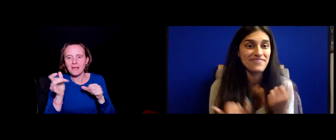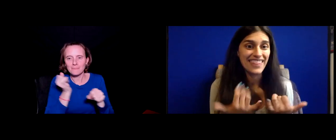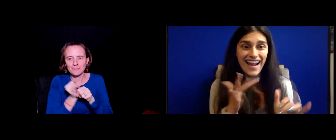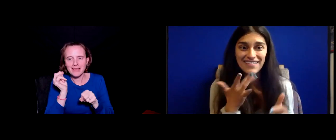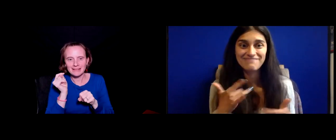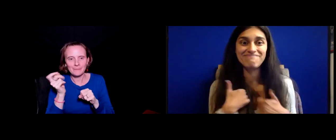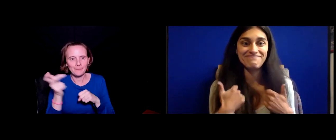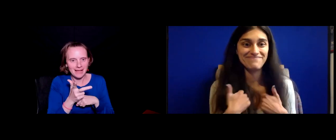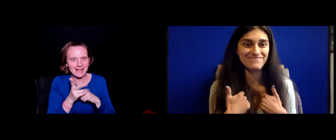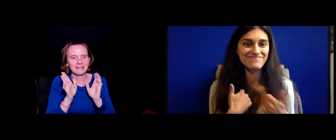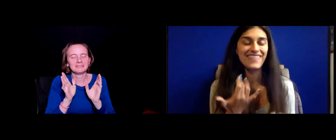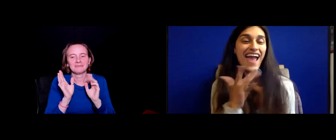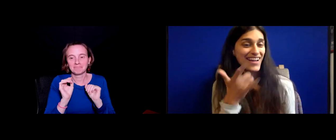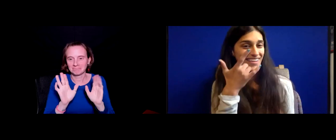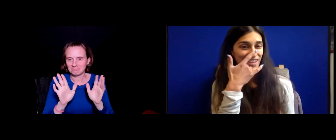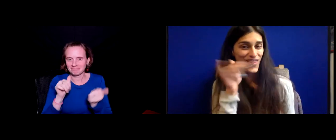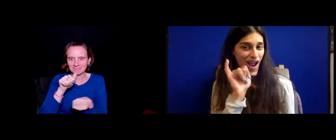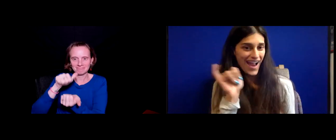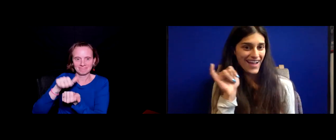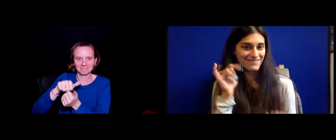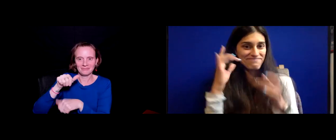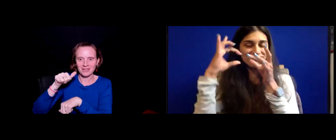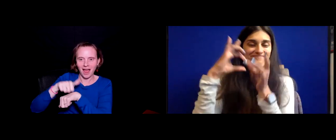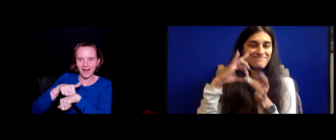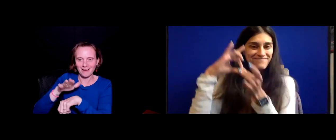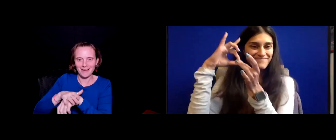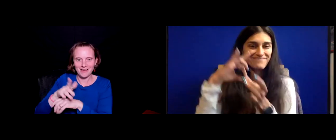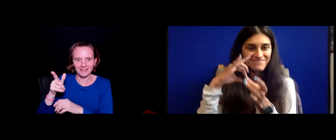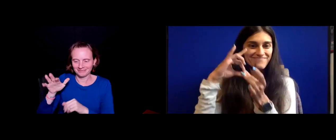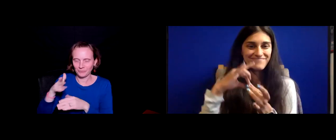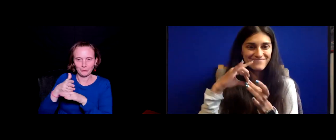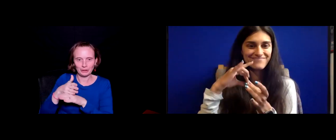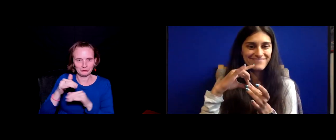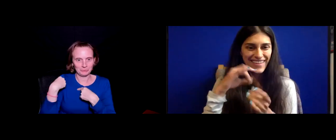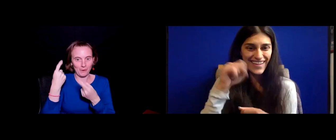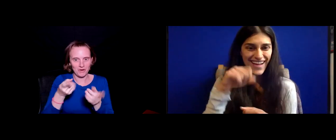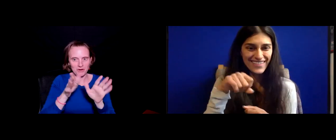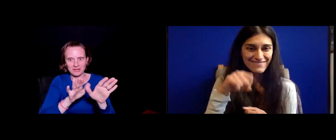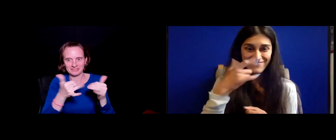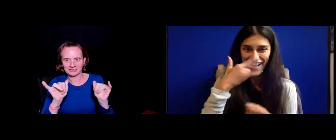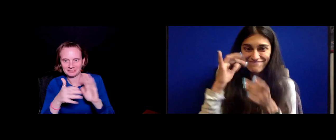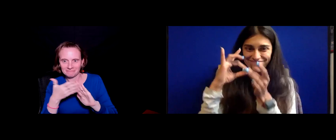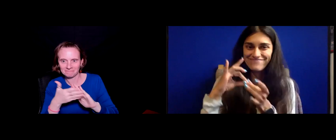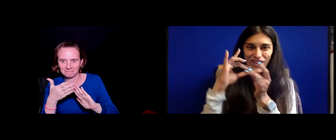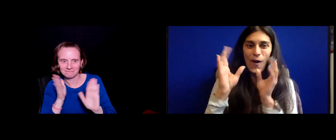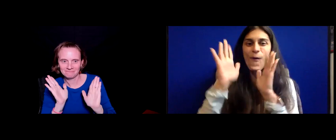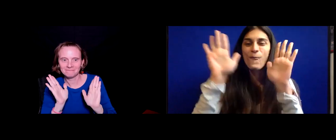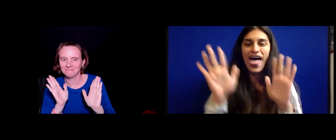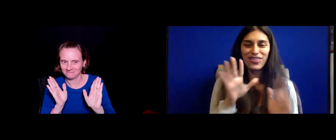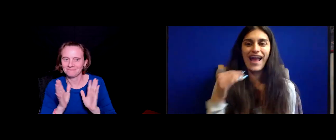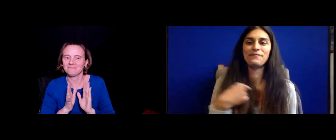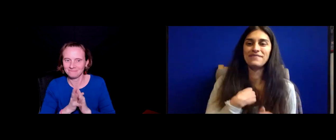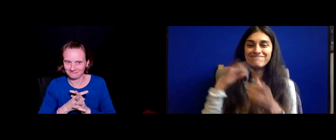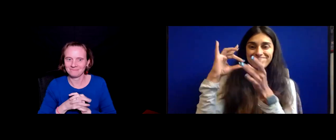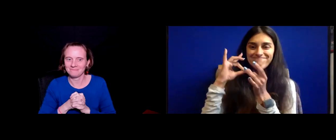went off. So luckily, Yes. it seems we've made it through today without error. Knock on wood, whatever you've got around you.